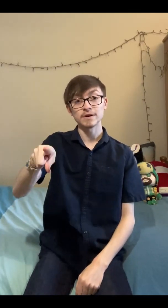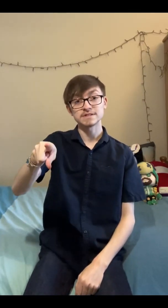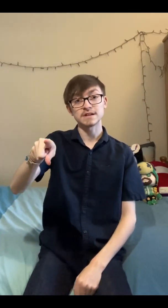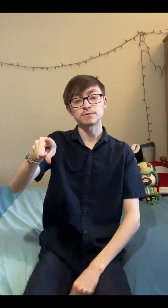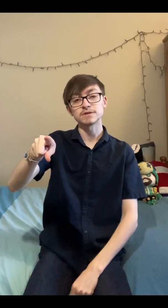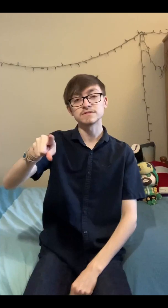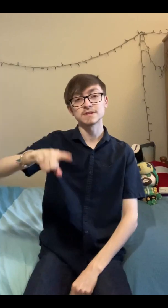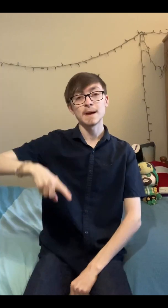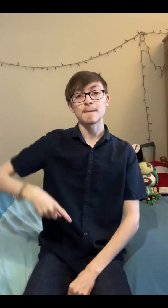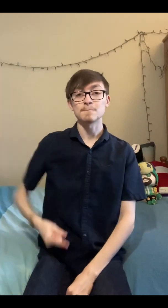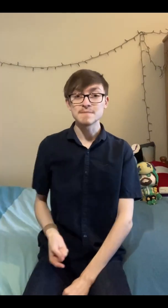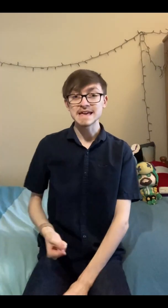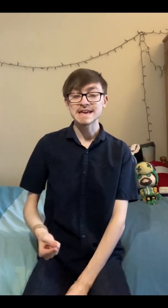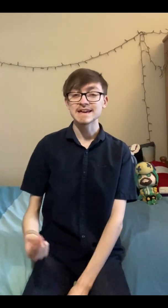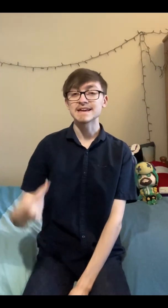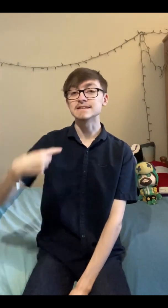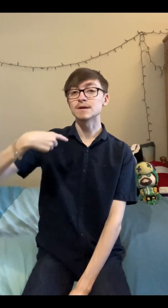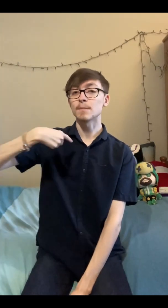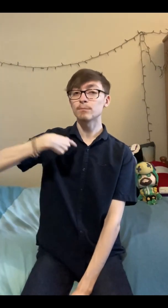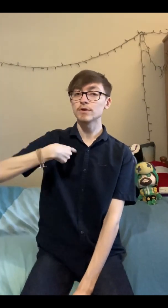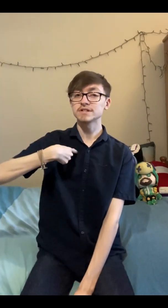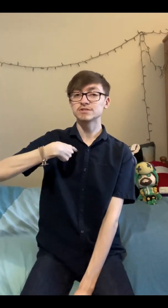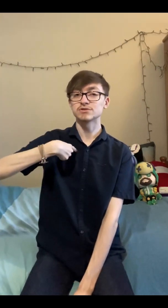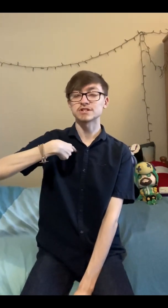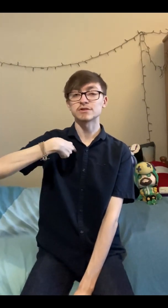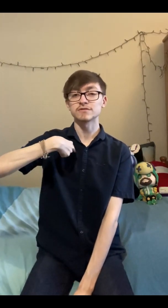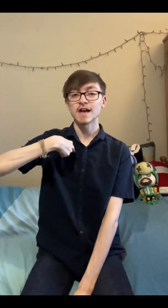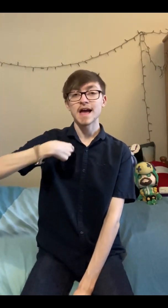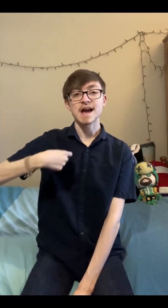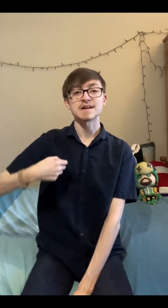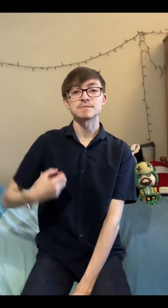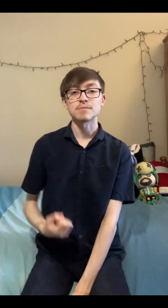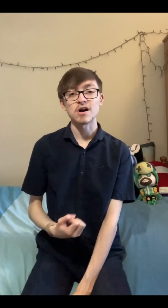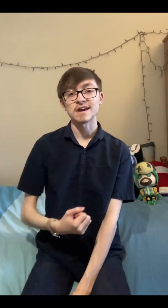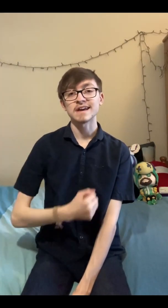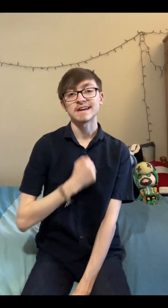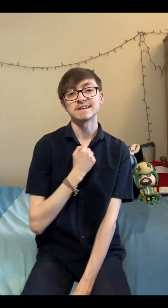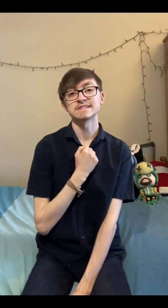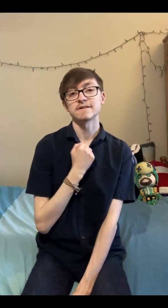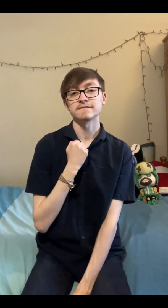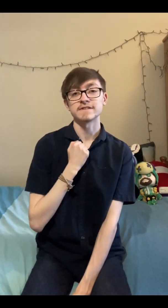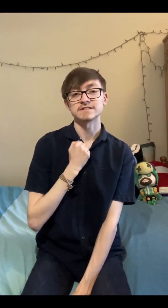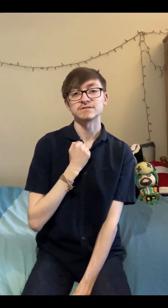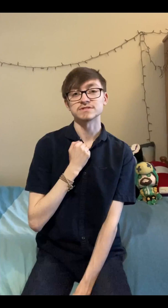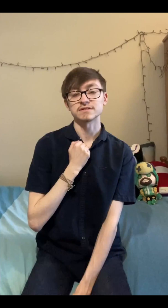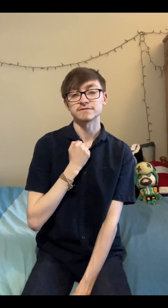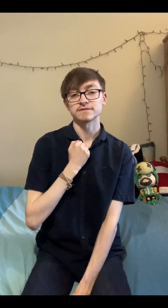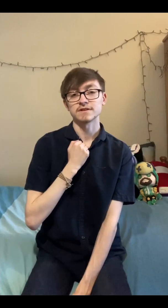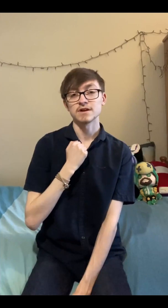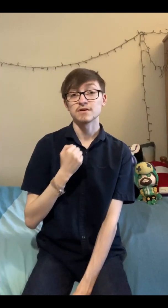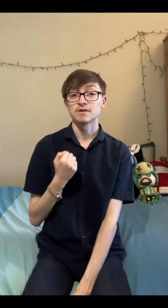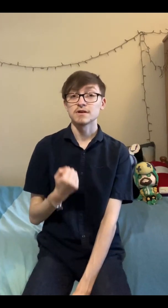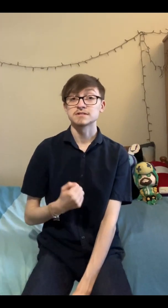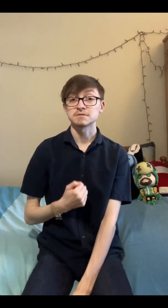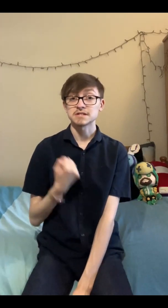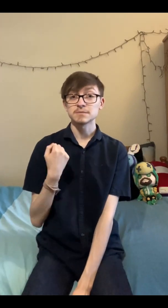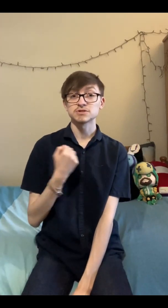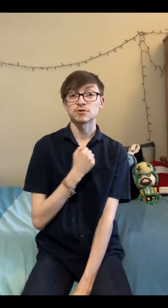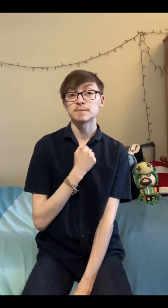pointing outwards, me is pointing to yourself, and my is fist to yourself. So same as sorry, but you